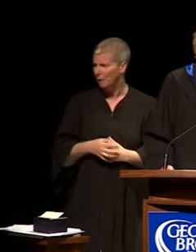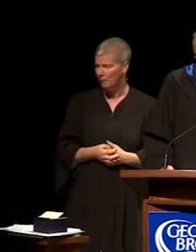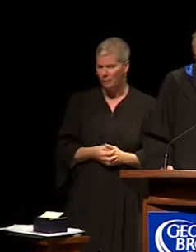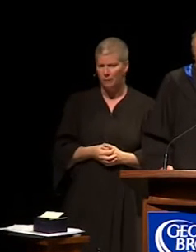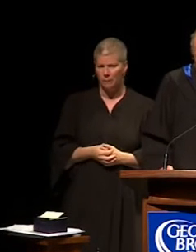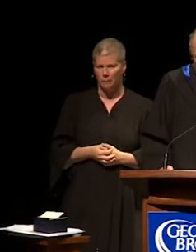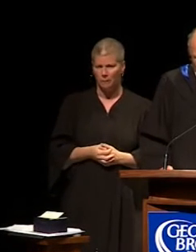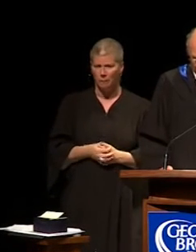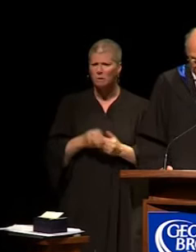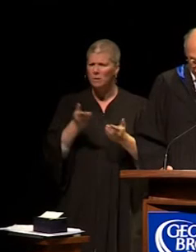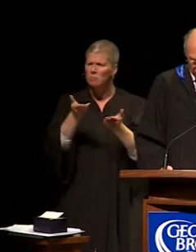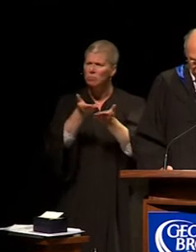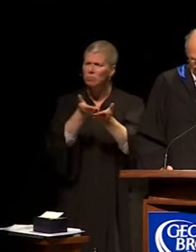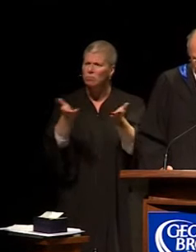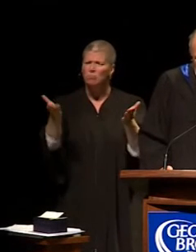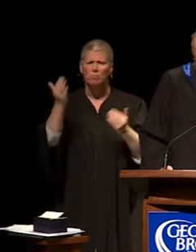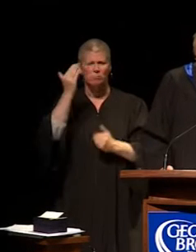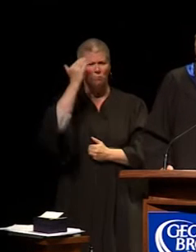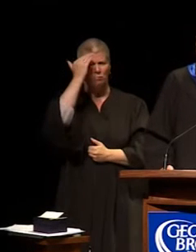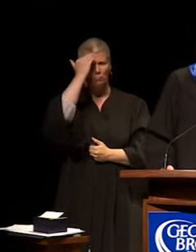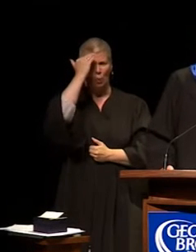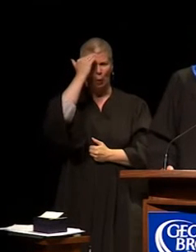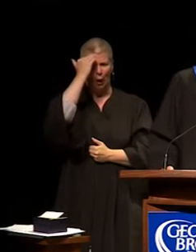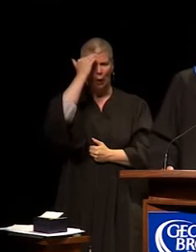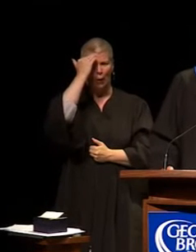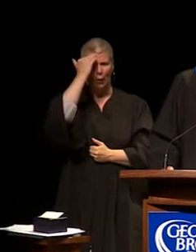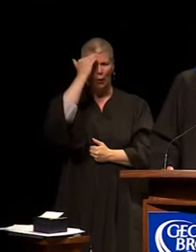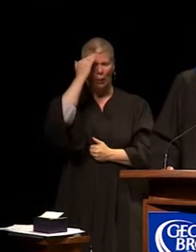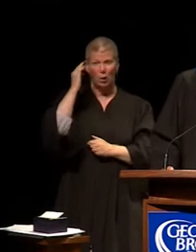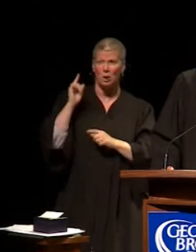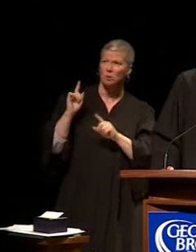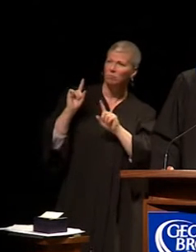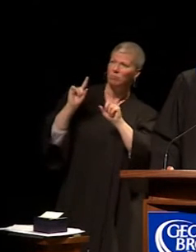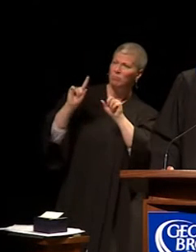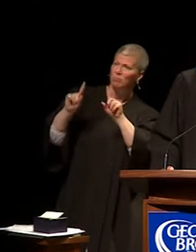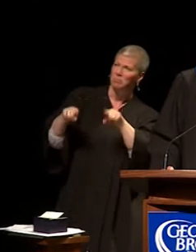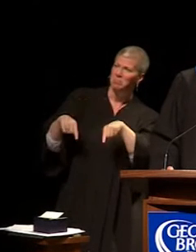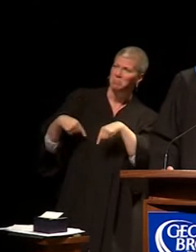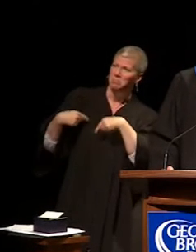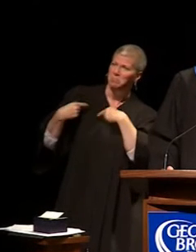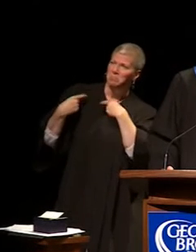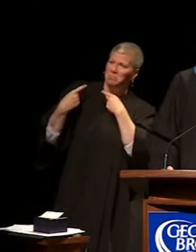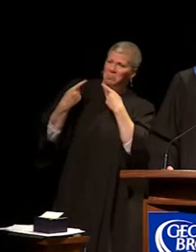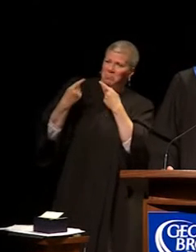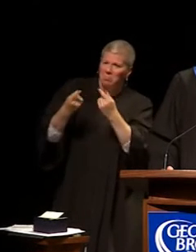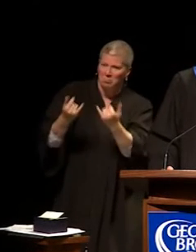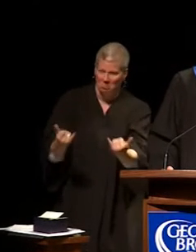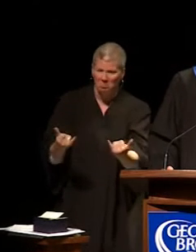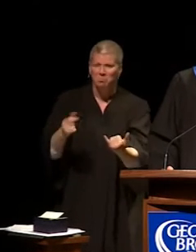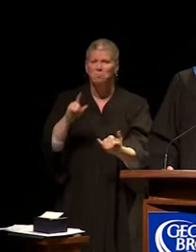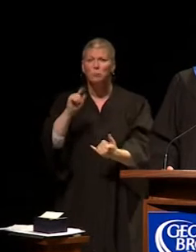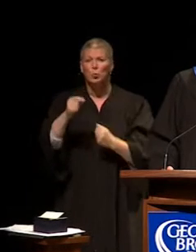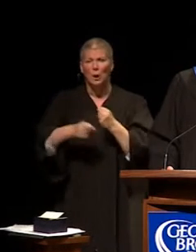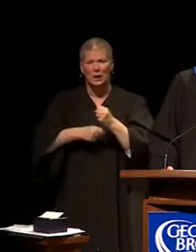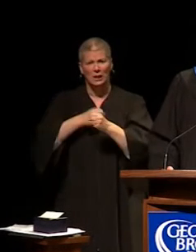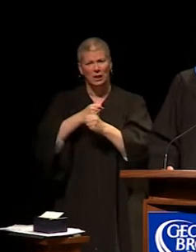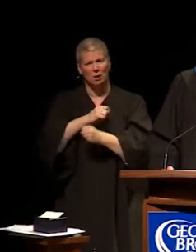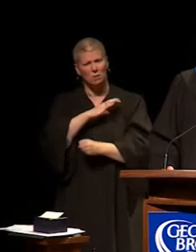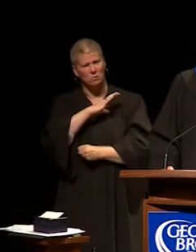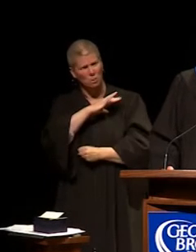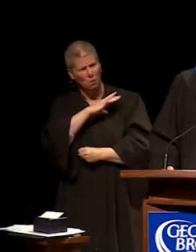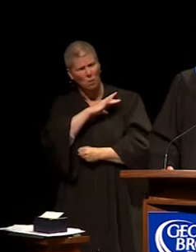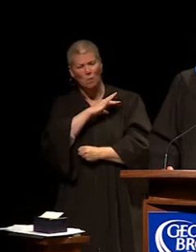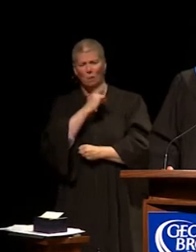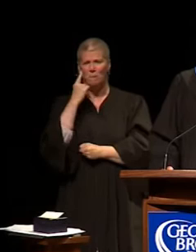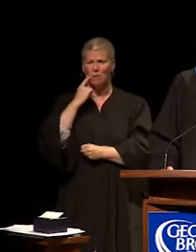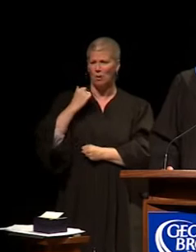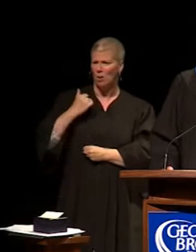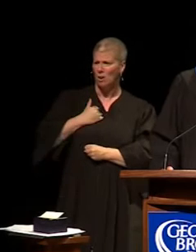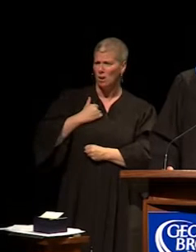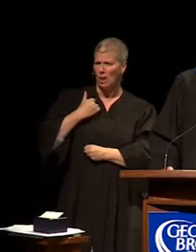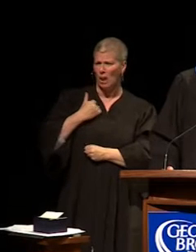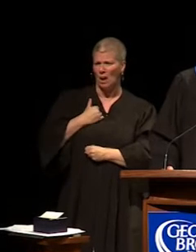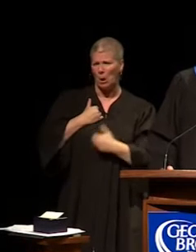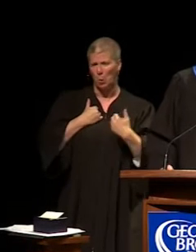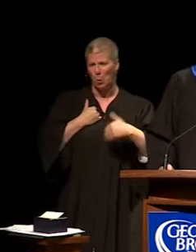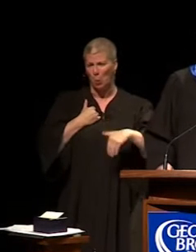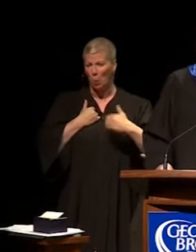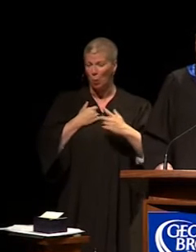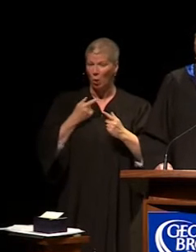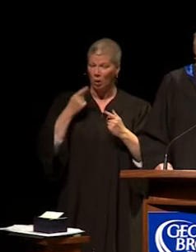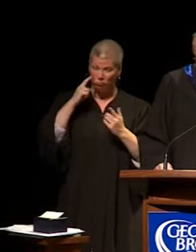You're all aware that the last 20 years has been great for our country, particularly for the